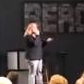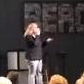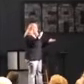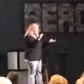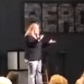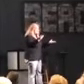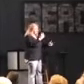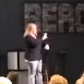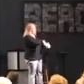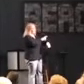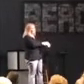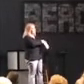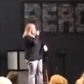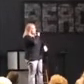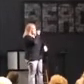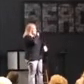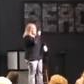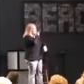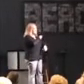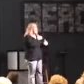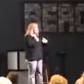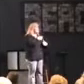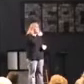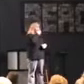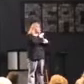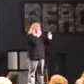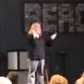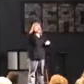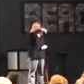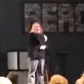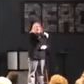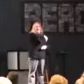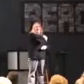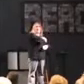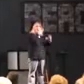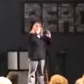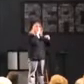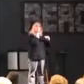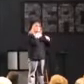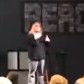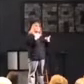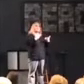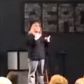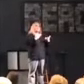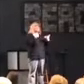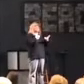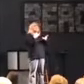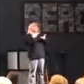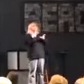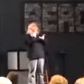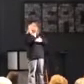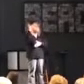of course, ice cream. And we have a microphone set up down there. And so hopefully, as we've talked today,